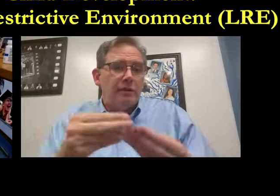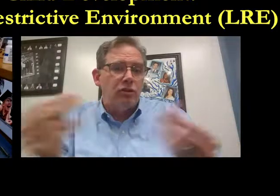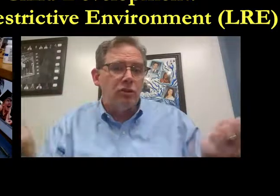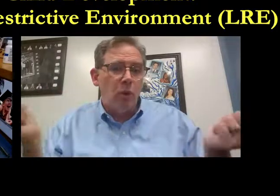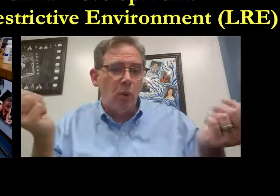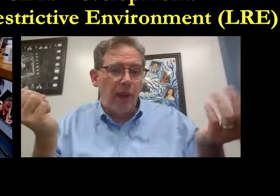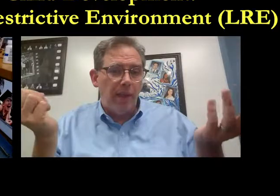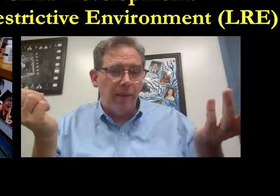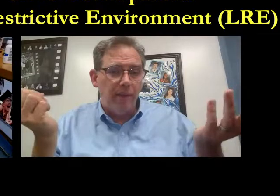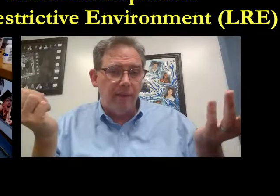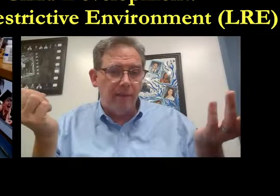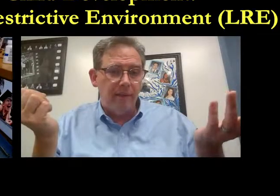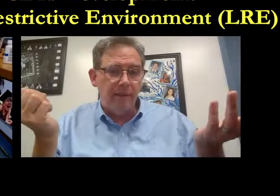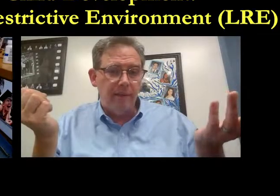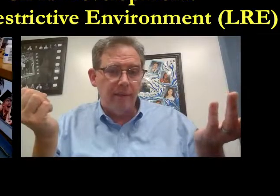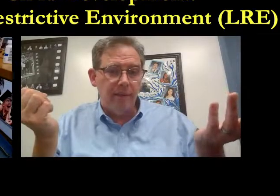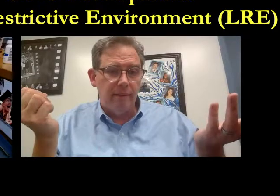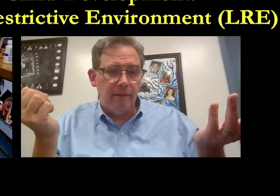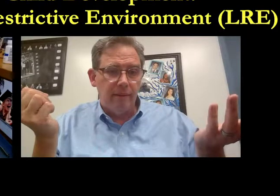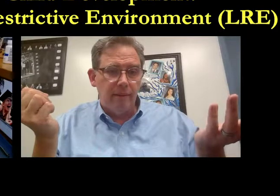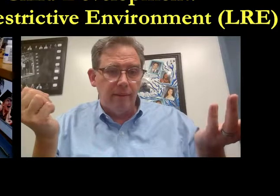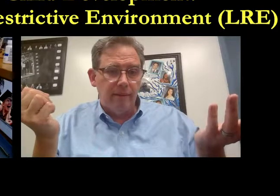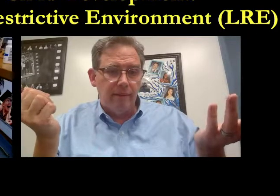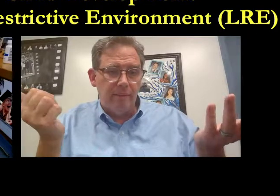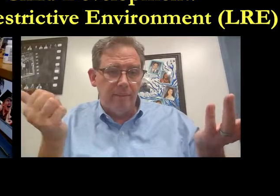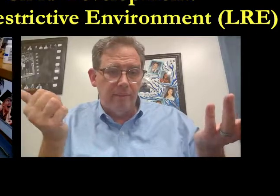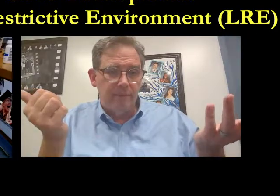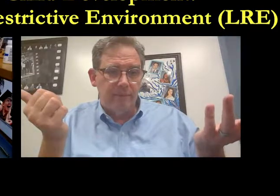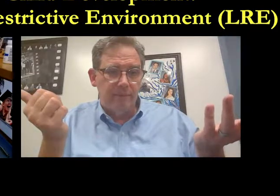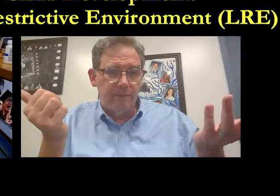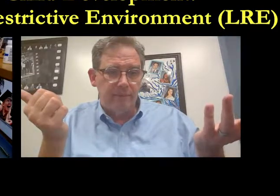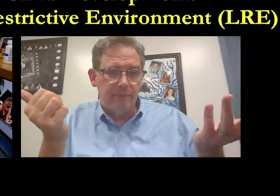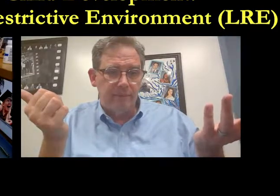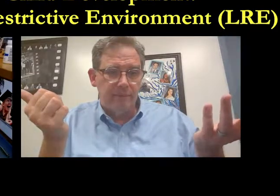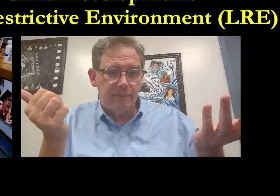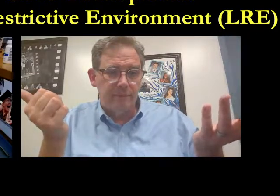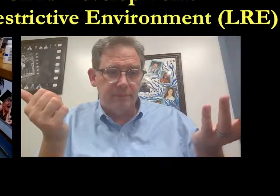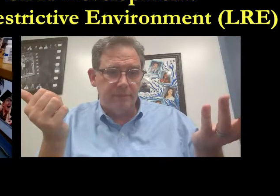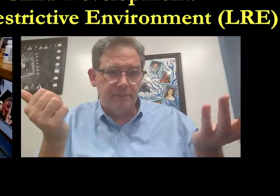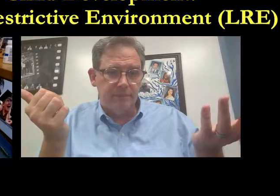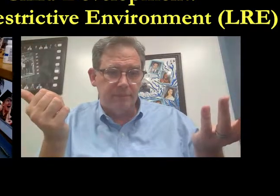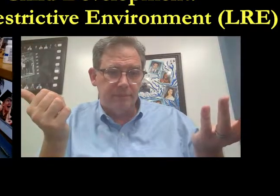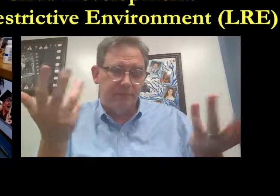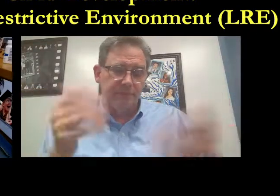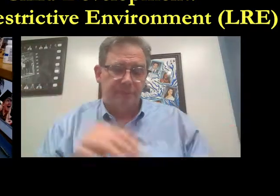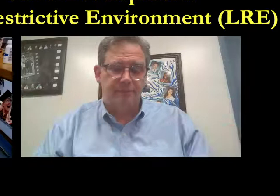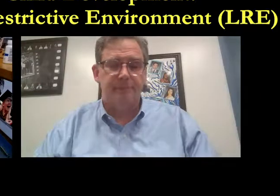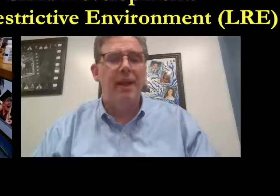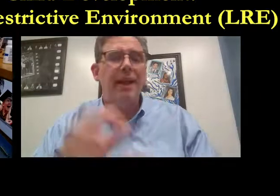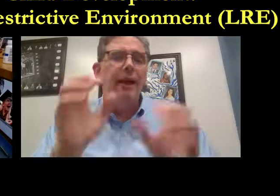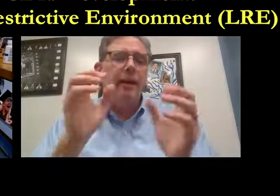It gave me hope, honestly. It gave me hope.